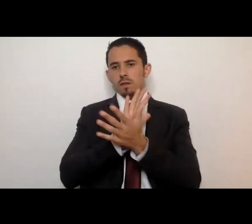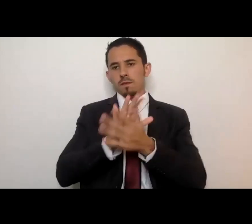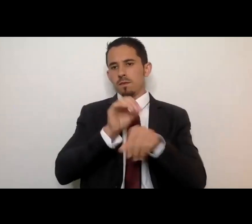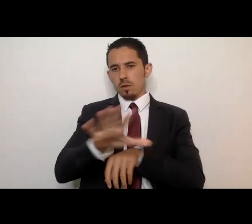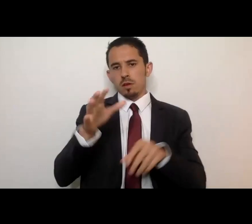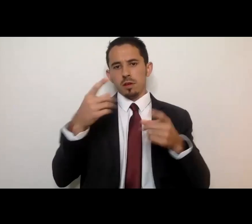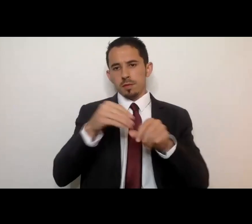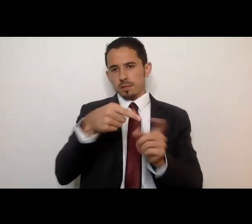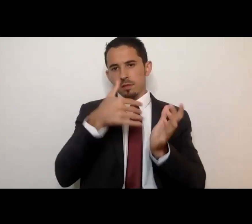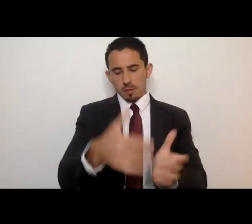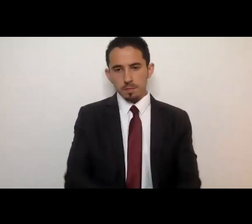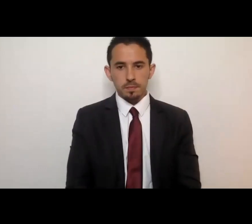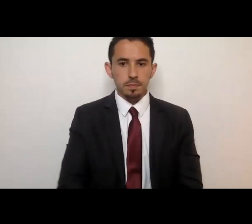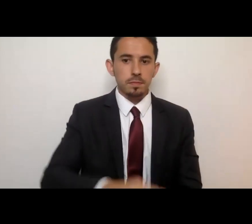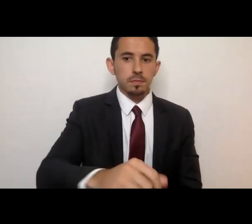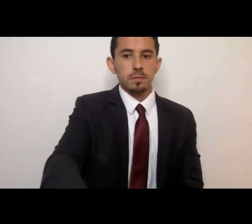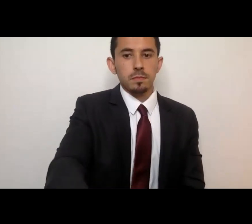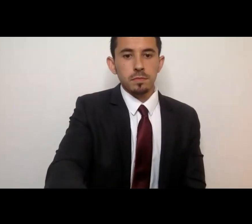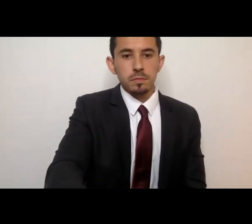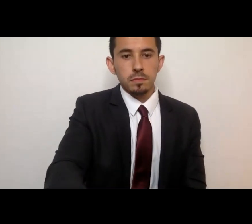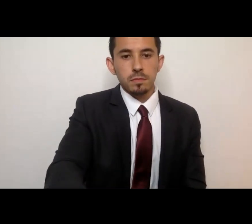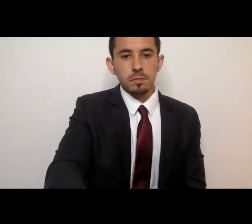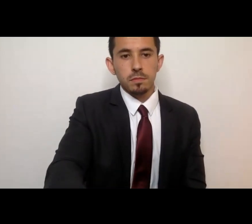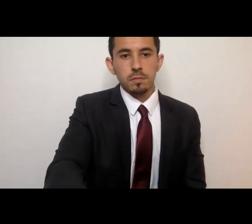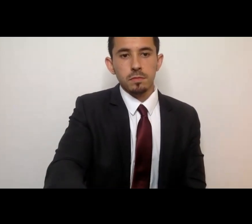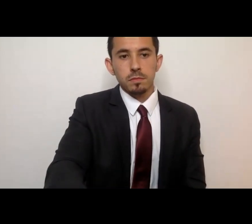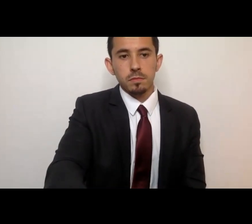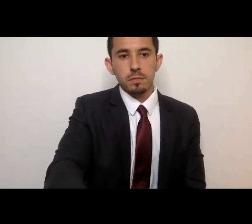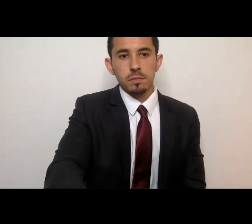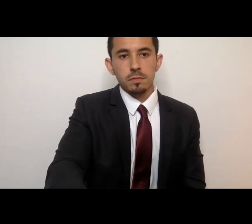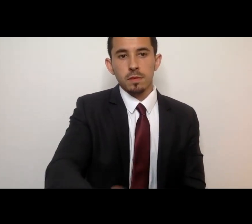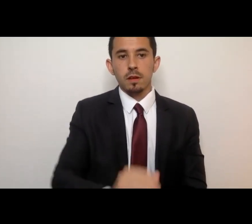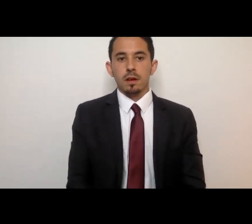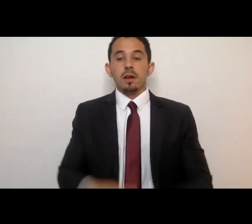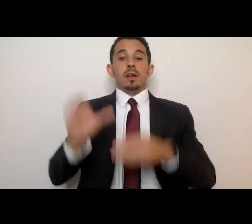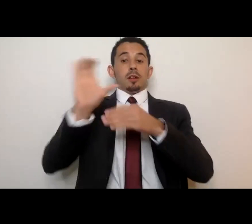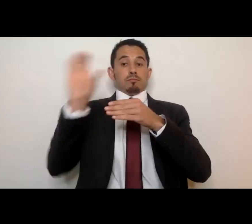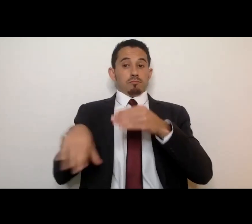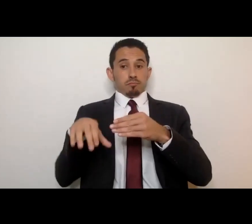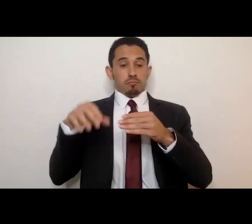other, showing that there's no confounding happening in the study with these variables.